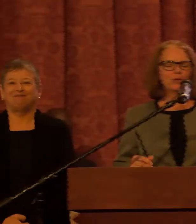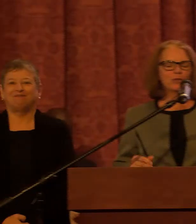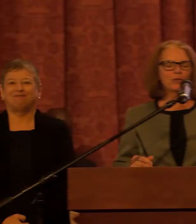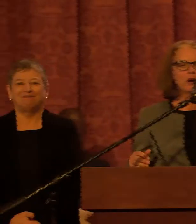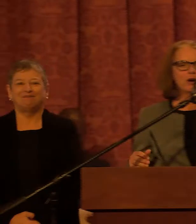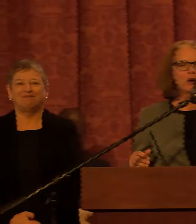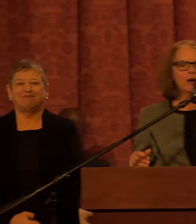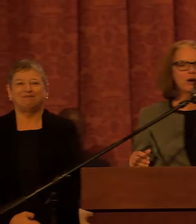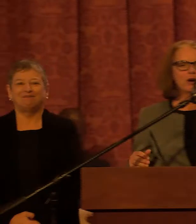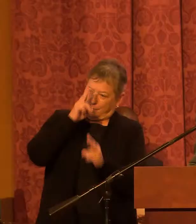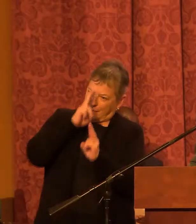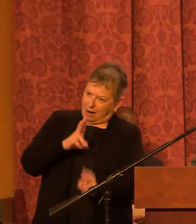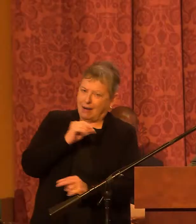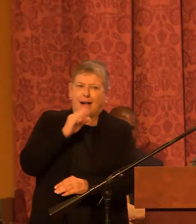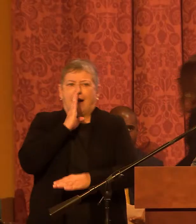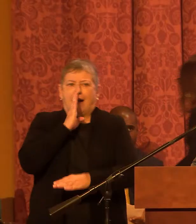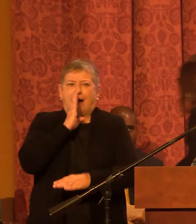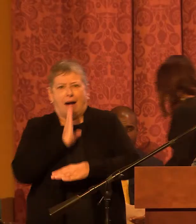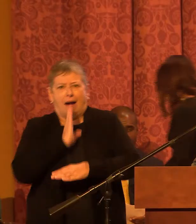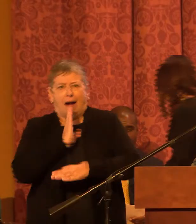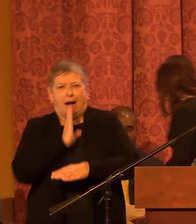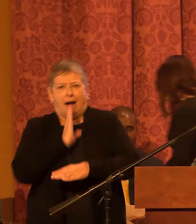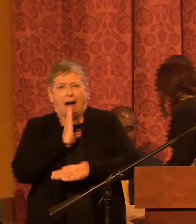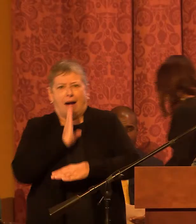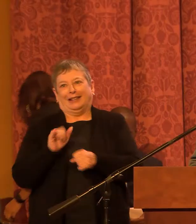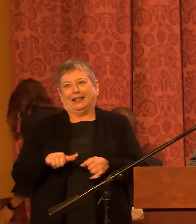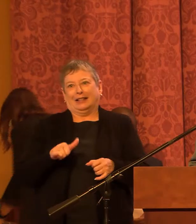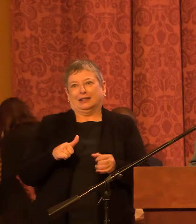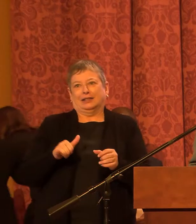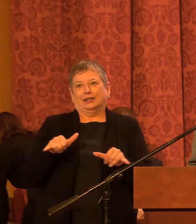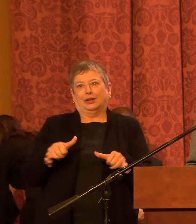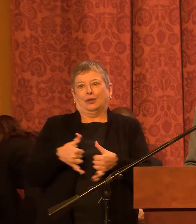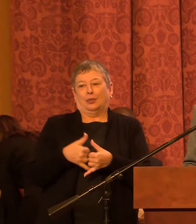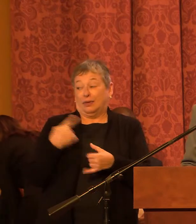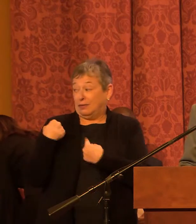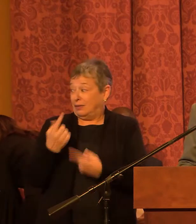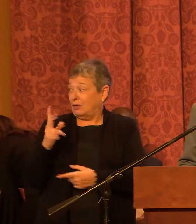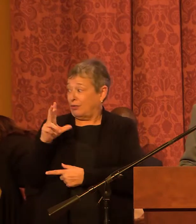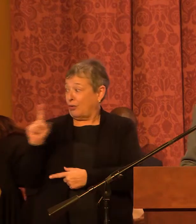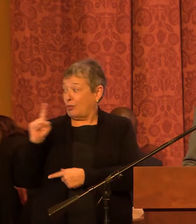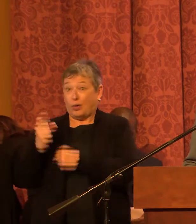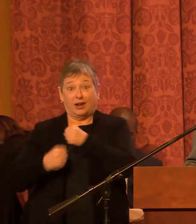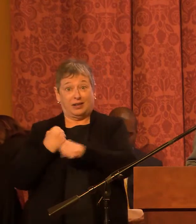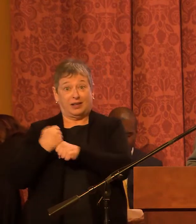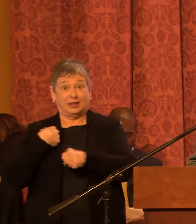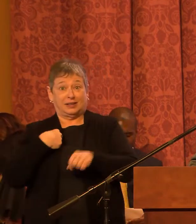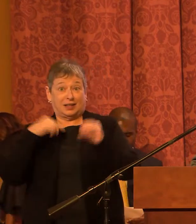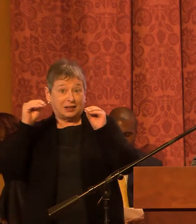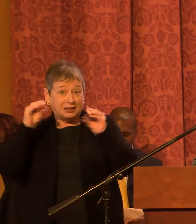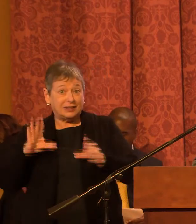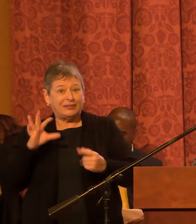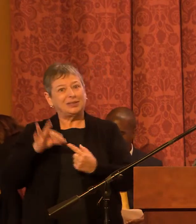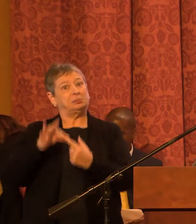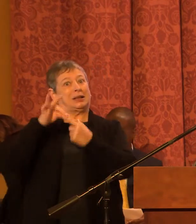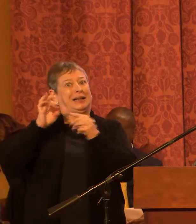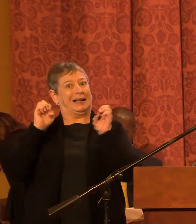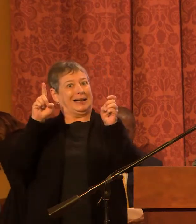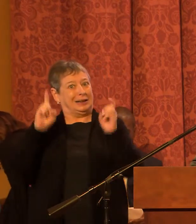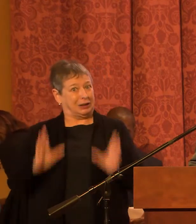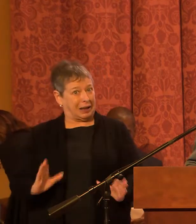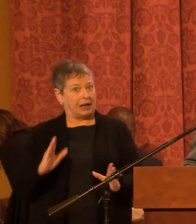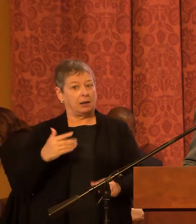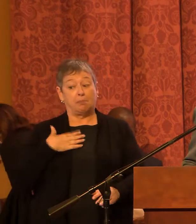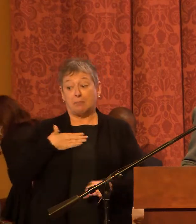I am both honored and humbled to receive this award. In the 31 years I have been an educator, a special educator, my